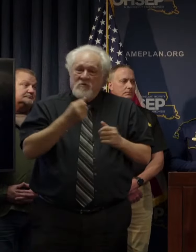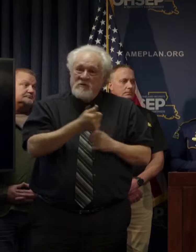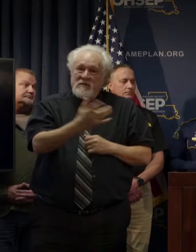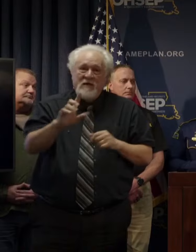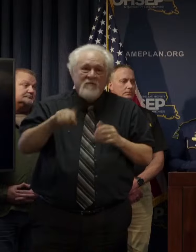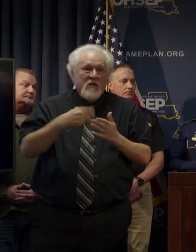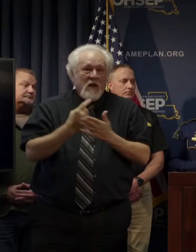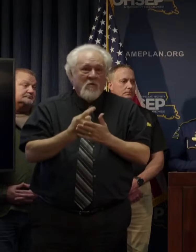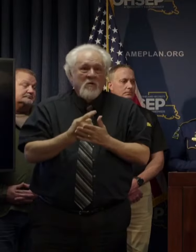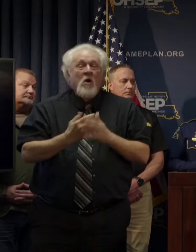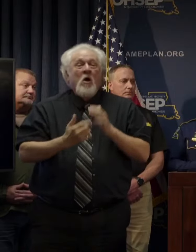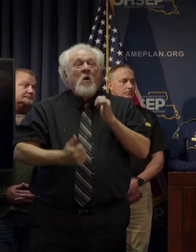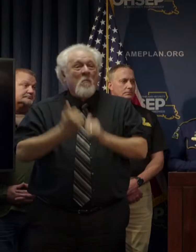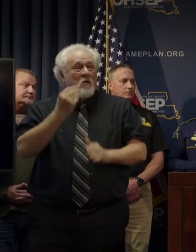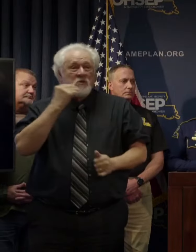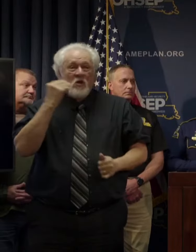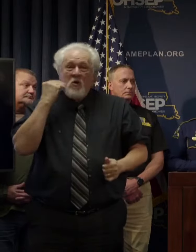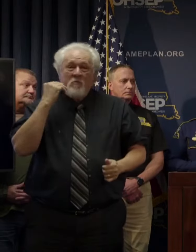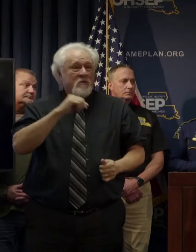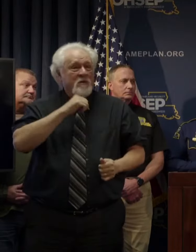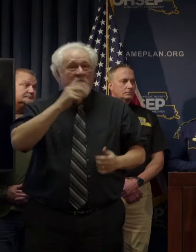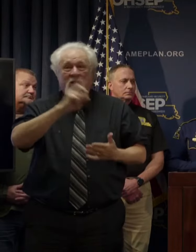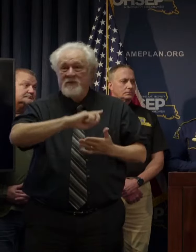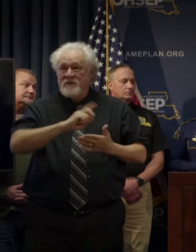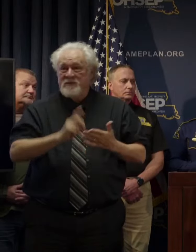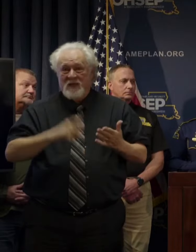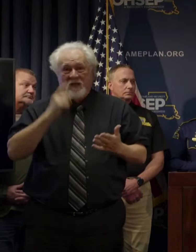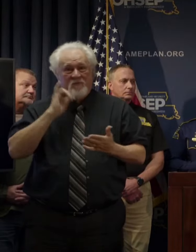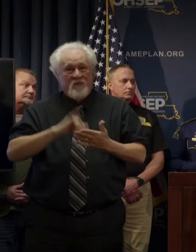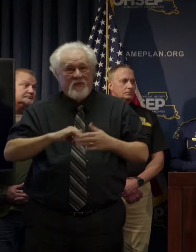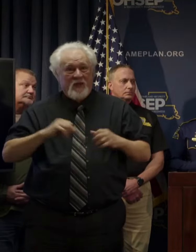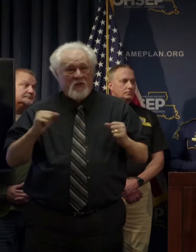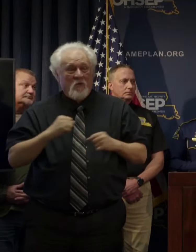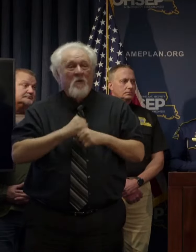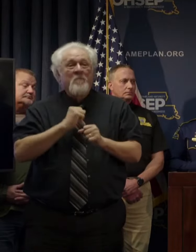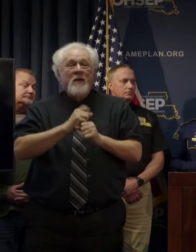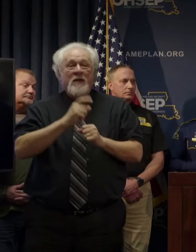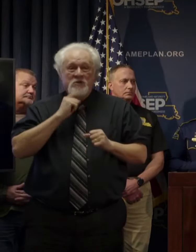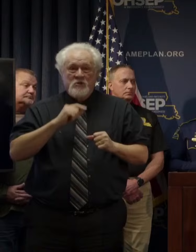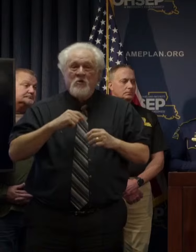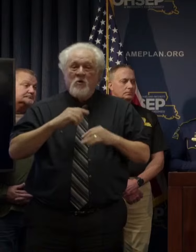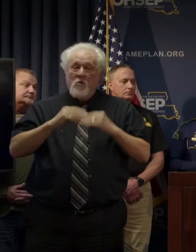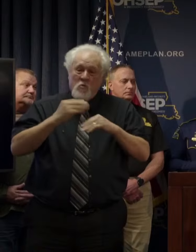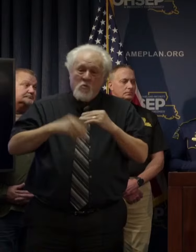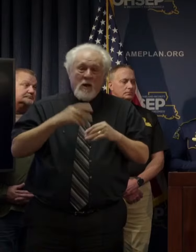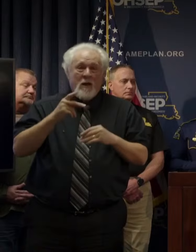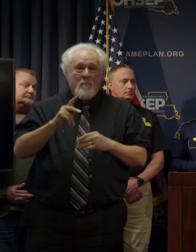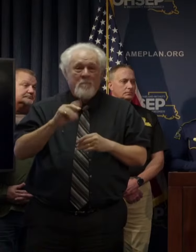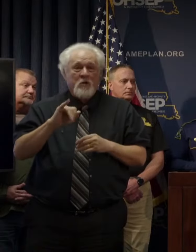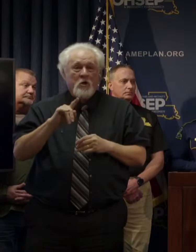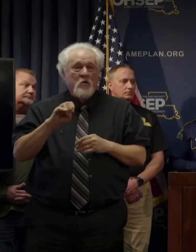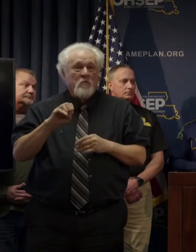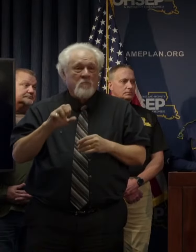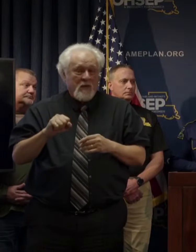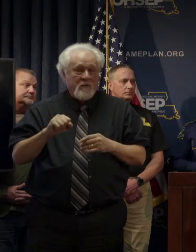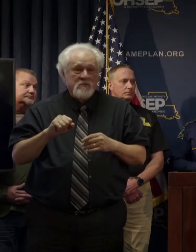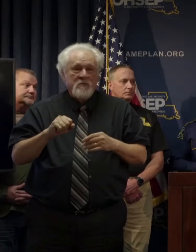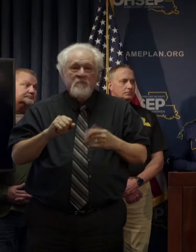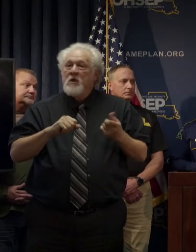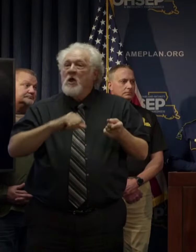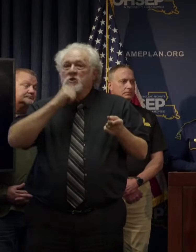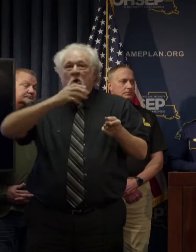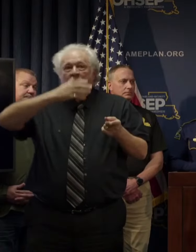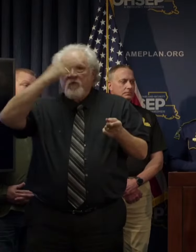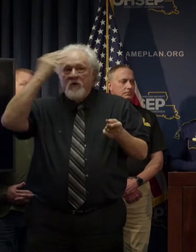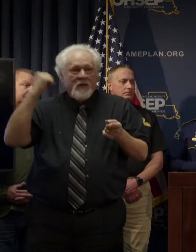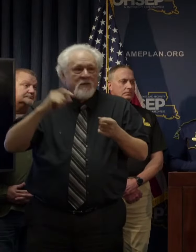that. Most of our homes aren't designed for that. Make sure you've got your pipes wrapped. Do all the precautions. Don't forget